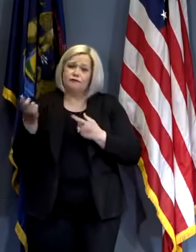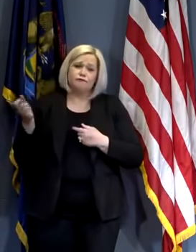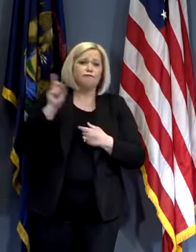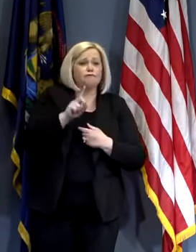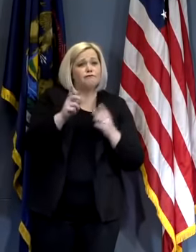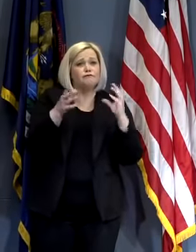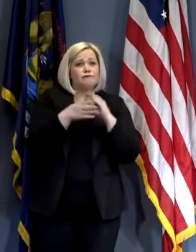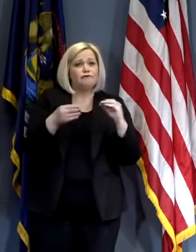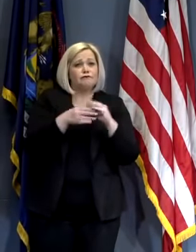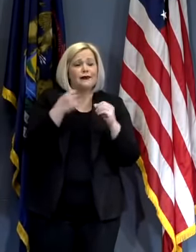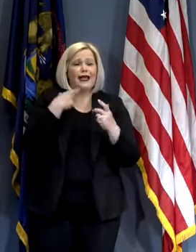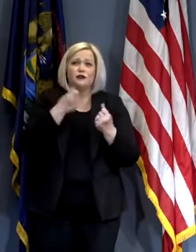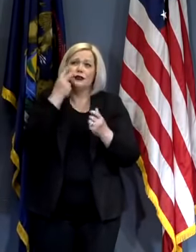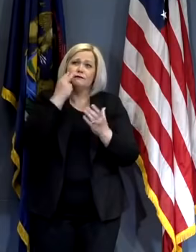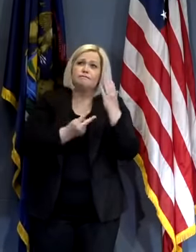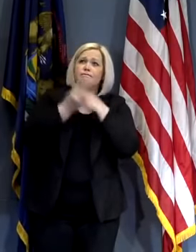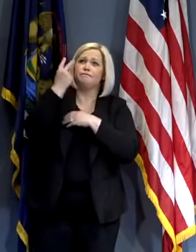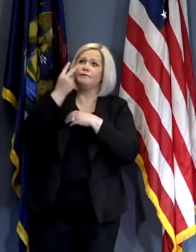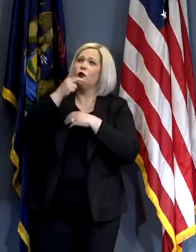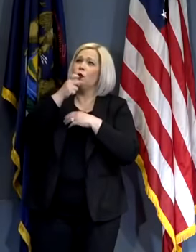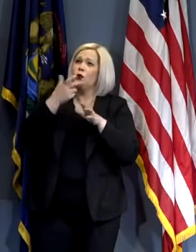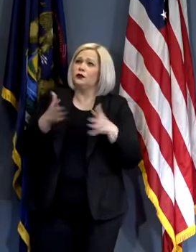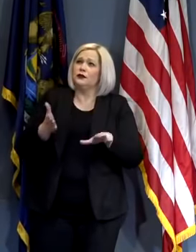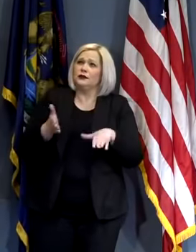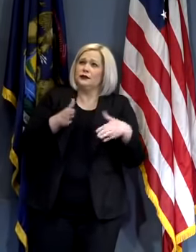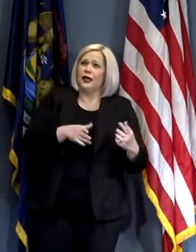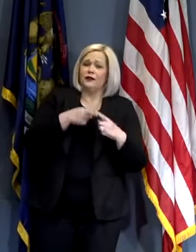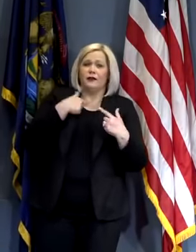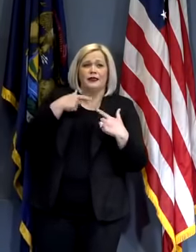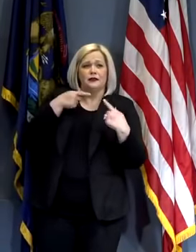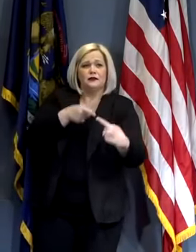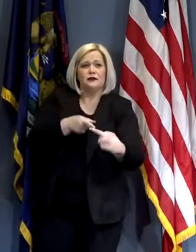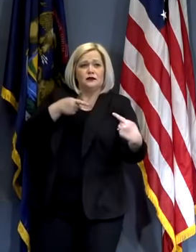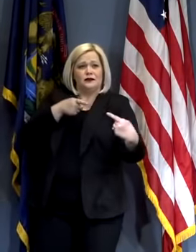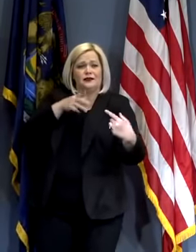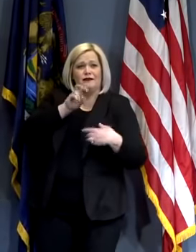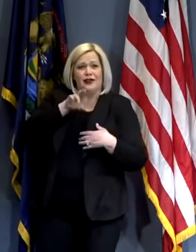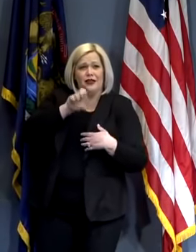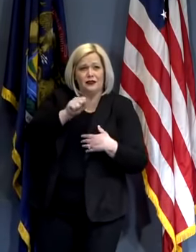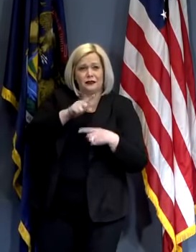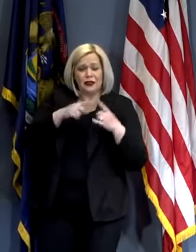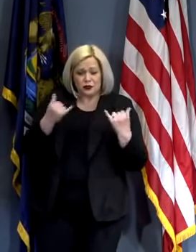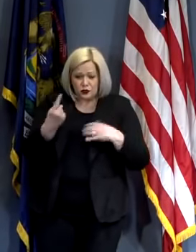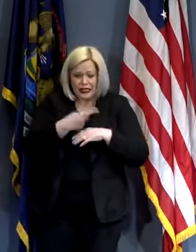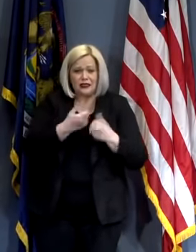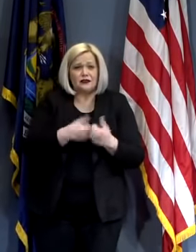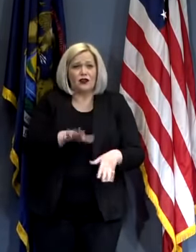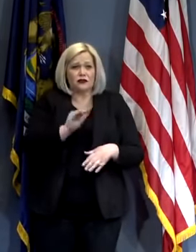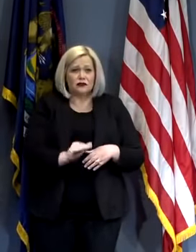have been lost in this battle against a virus. But today's was especially hard.